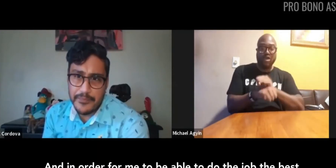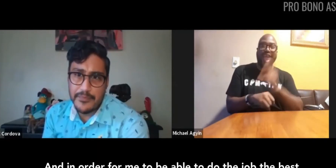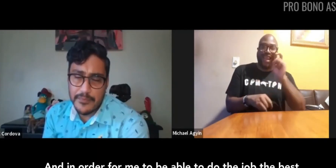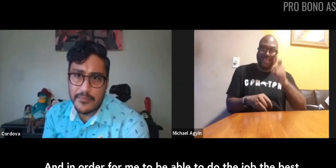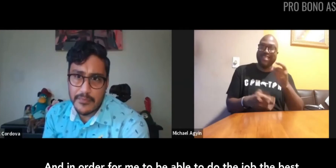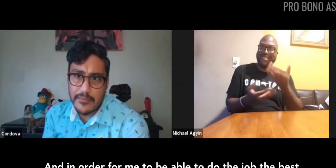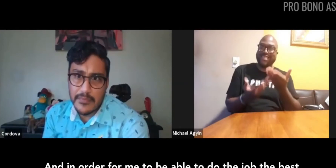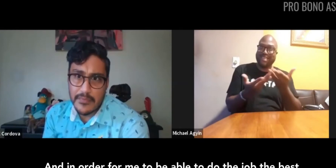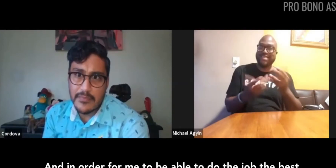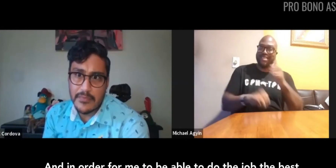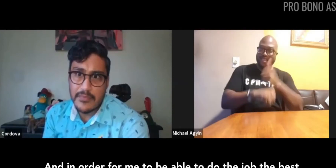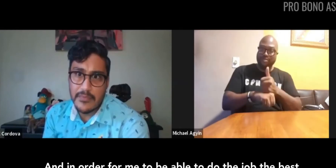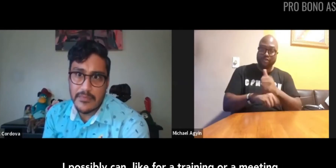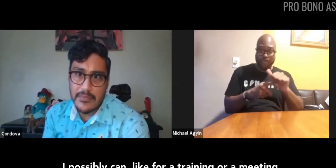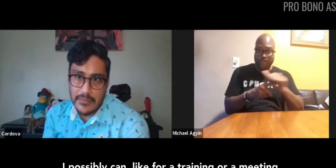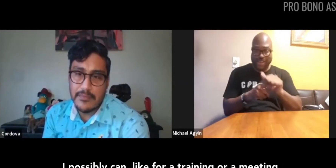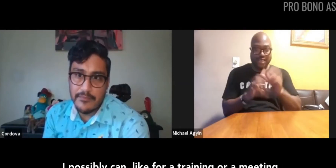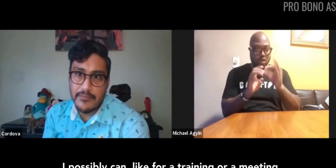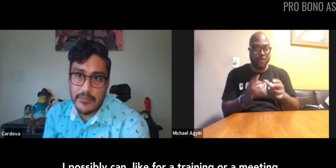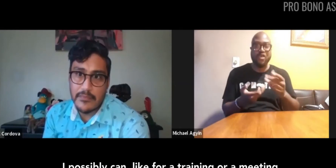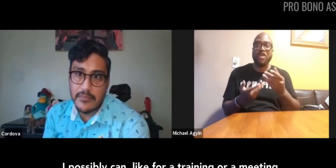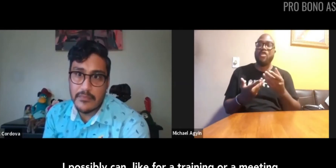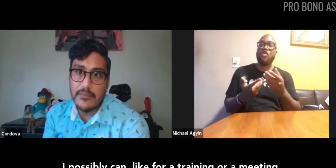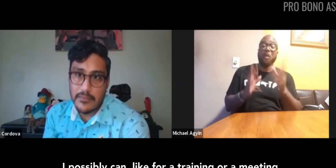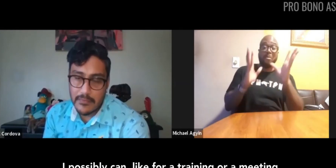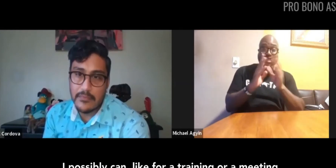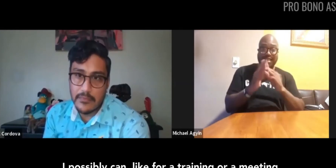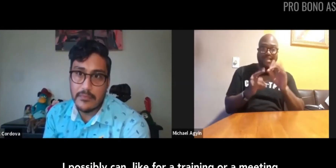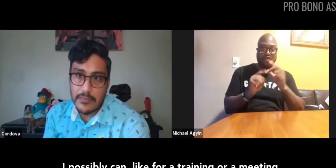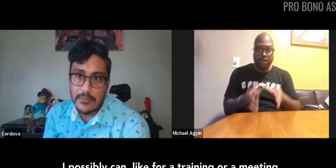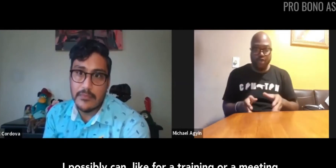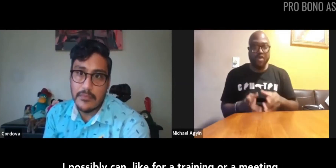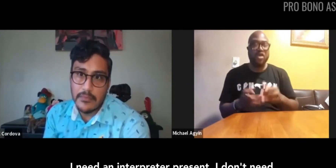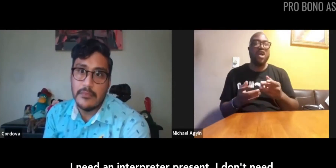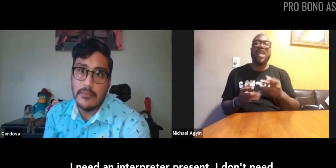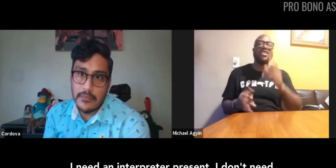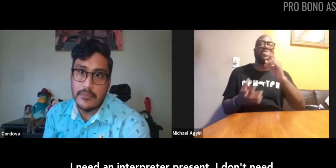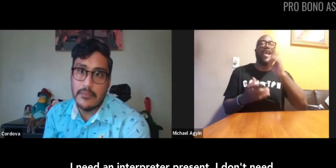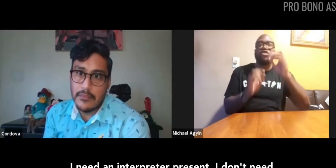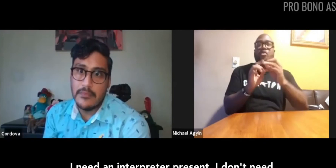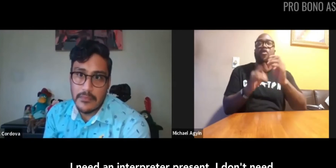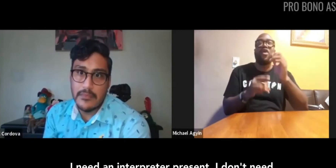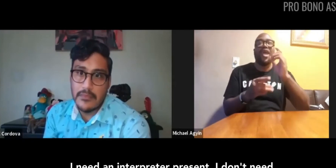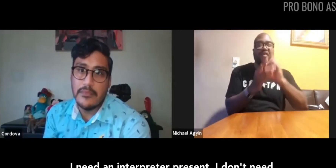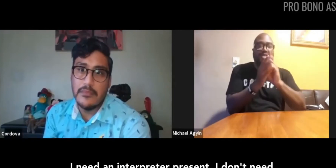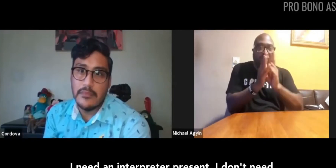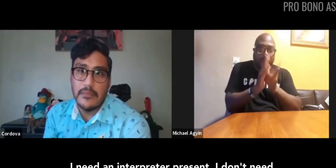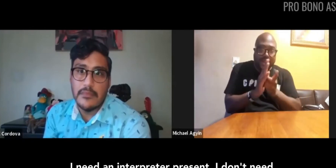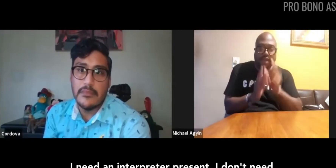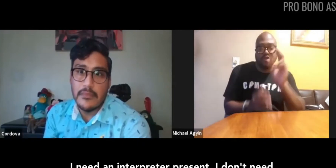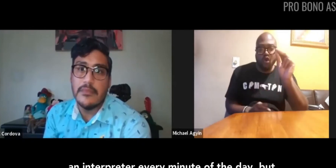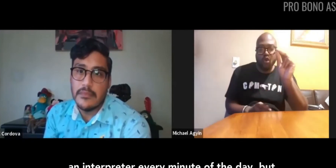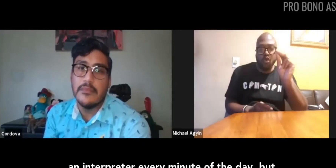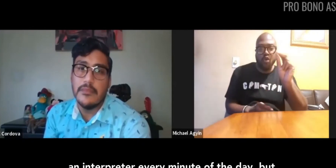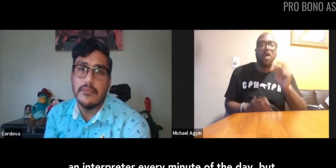And in order for me to be able to do the job the best I possibly can, like for a training or a meeting, I need an interpreter present.